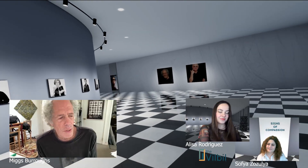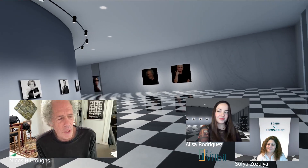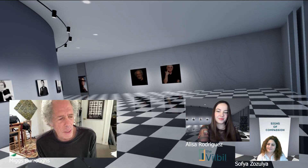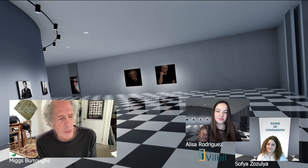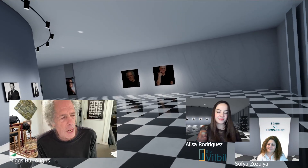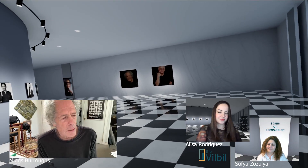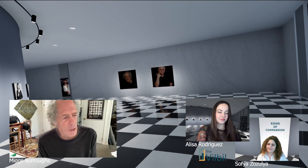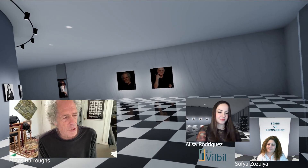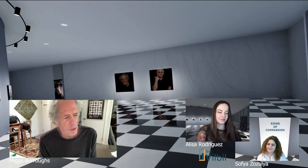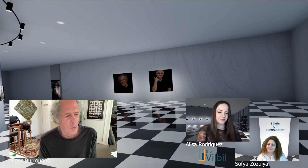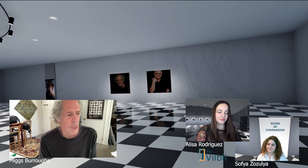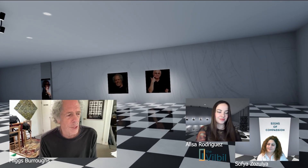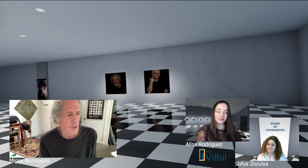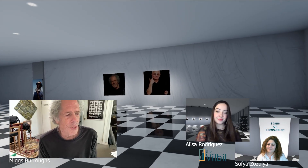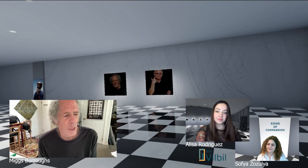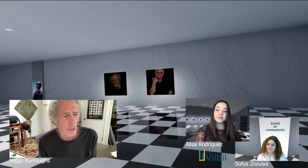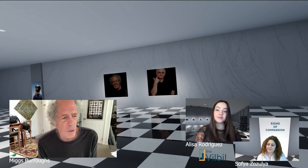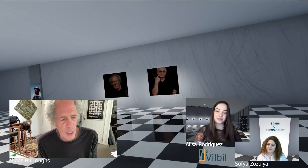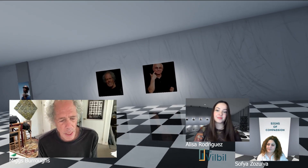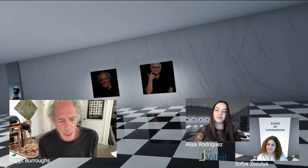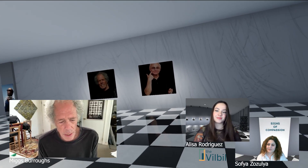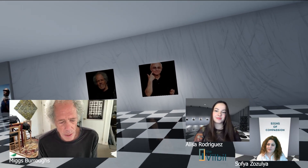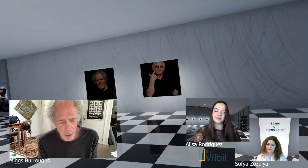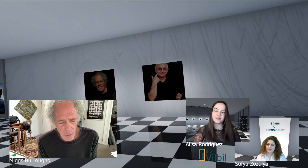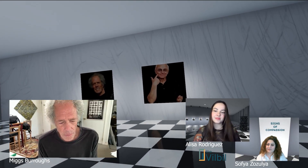son at college many years ago, and